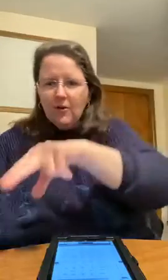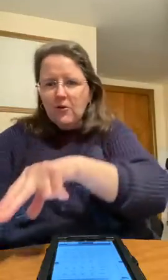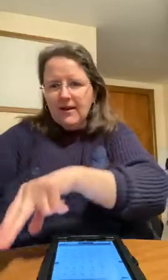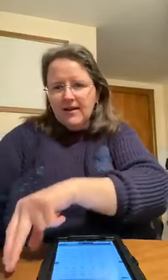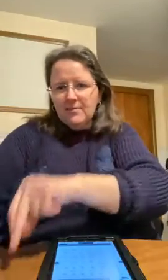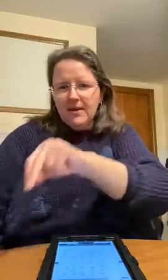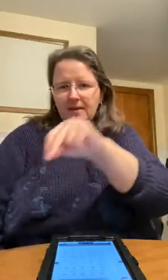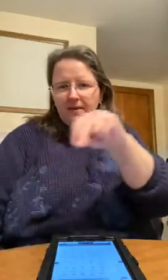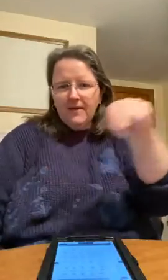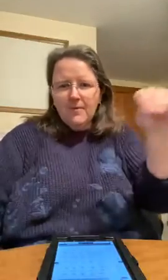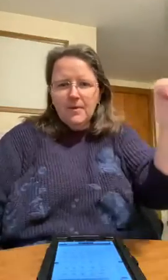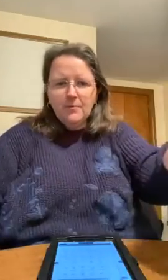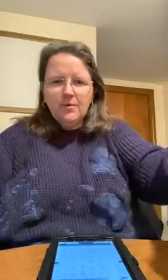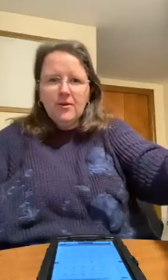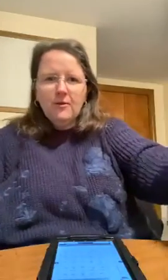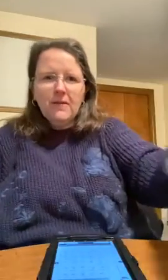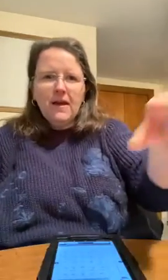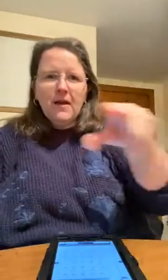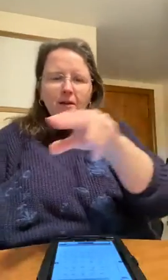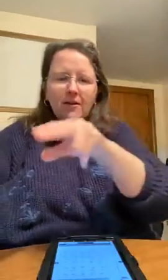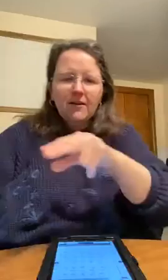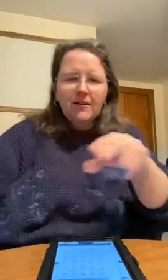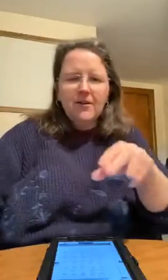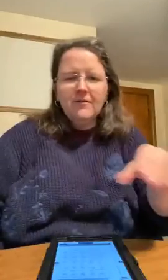I gotta pick this up and put it over there, and